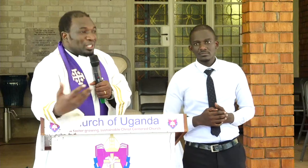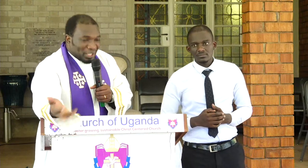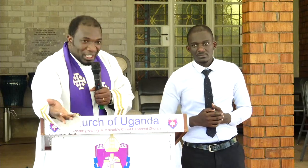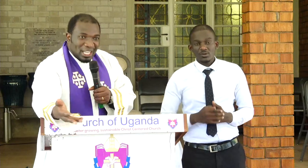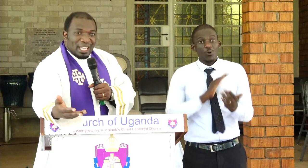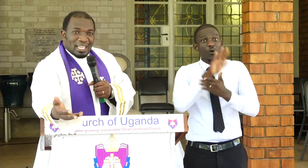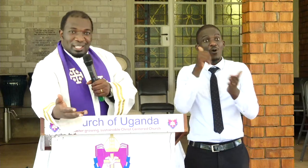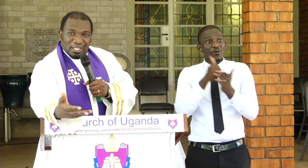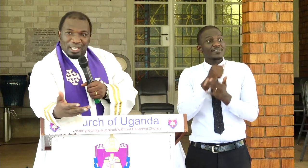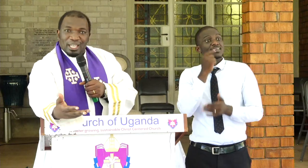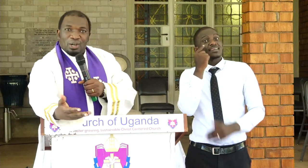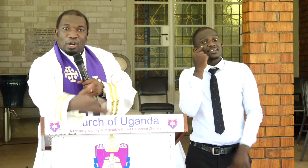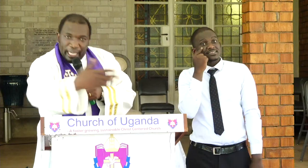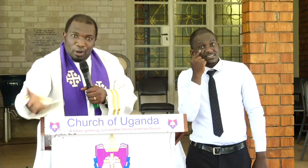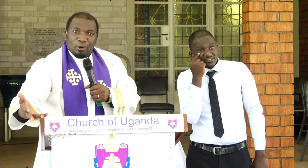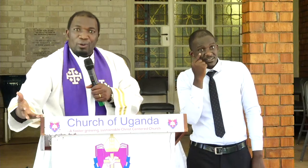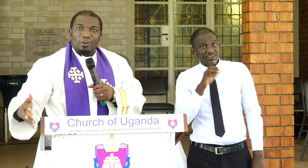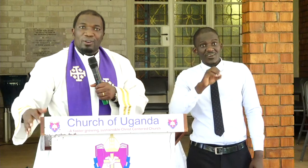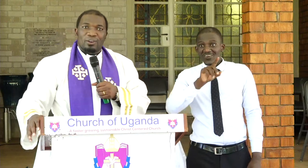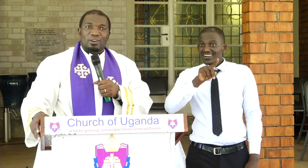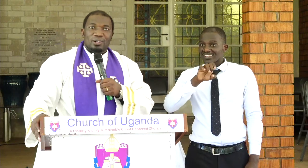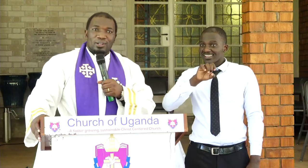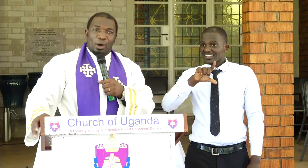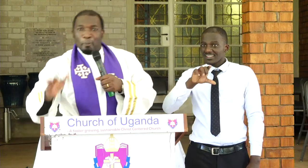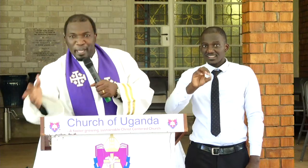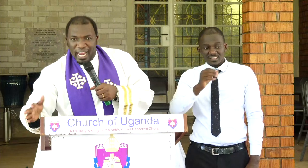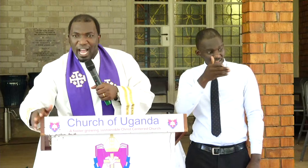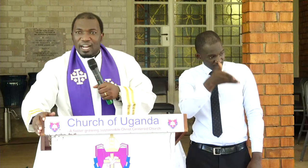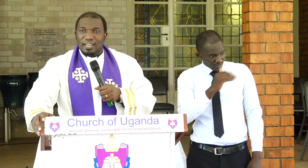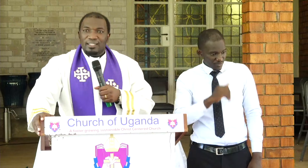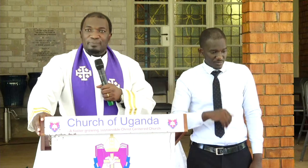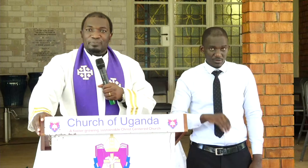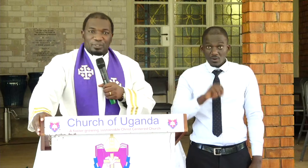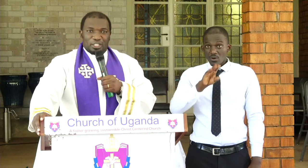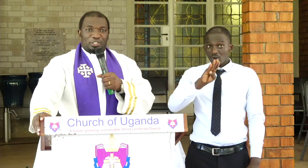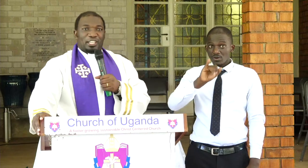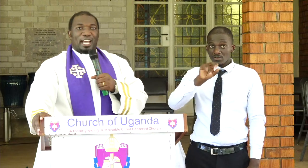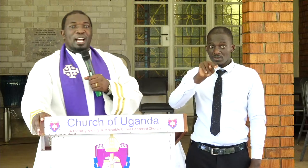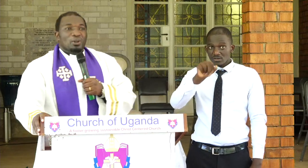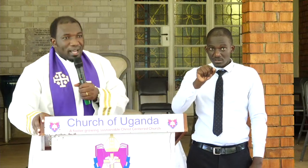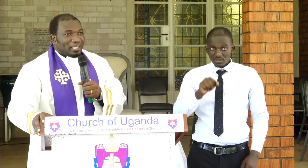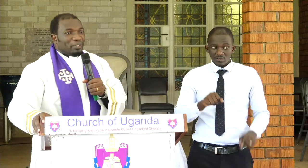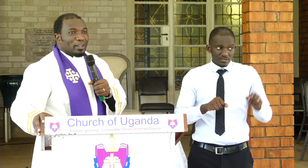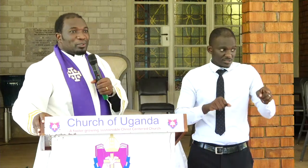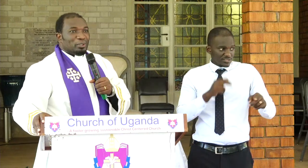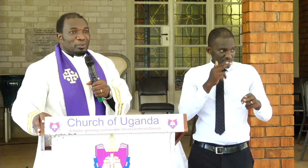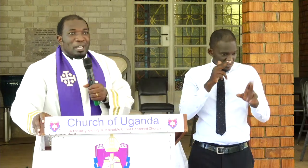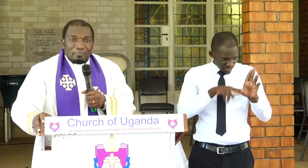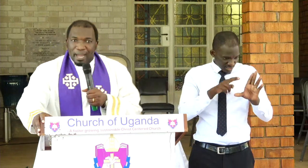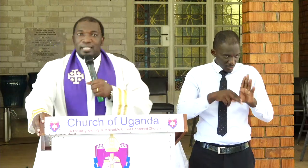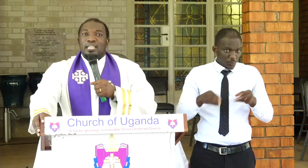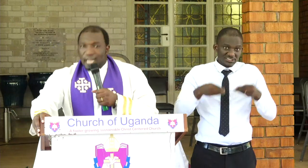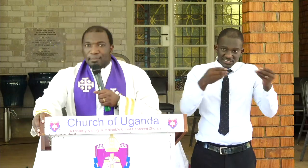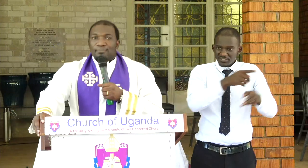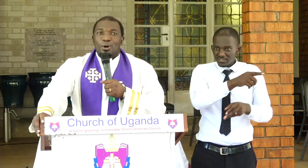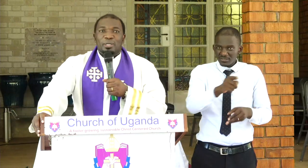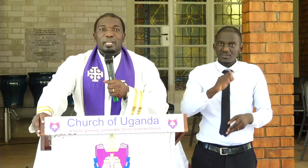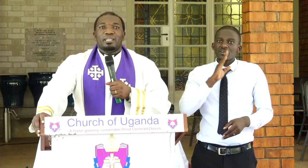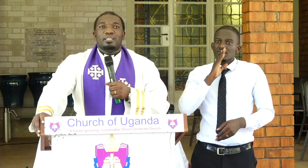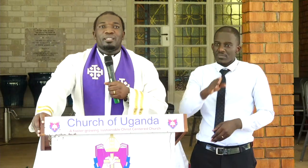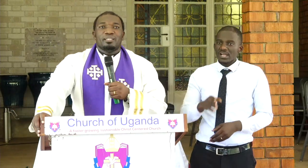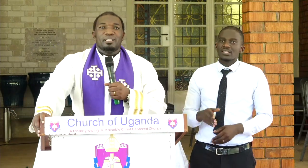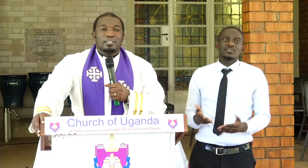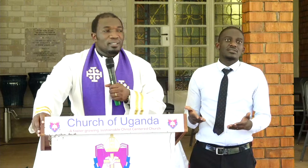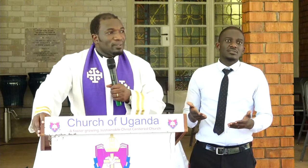All they see is Okero, Obina. This chair was given to you by Nama